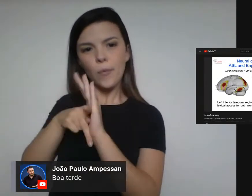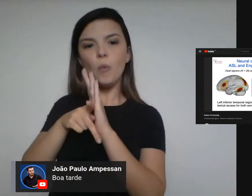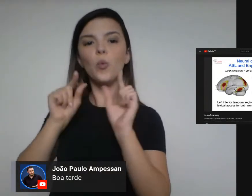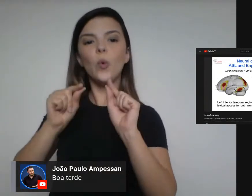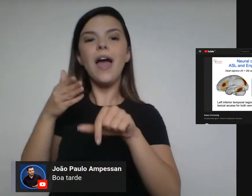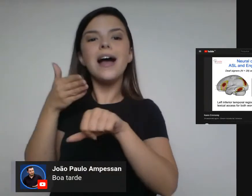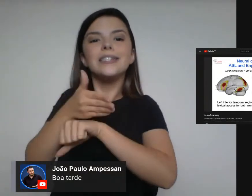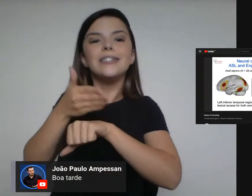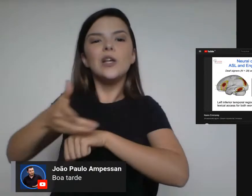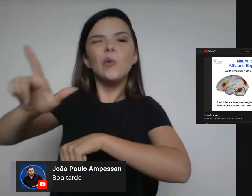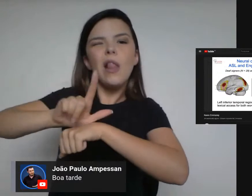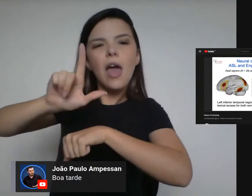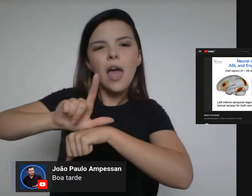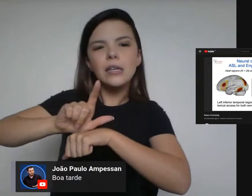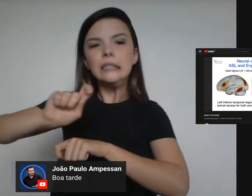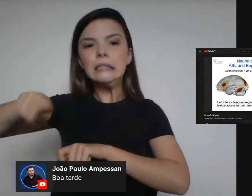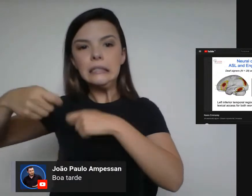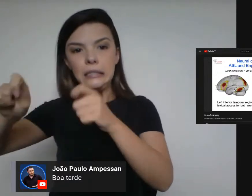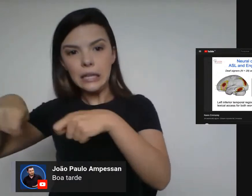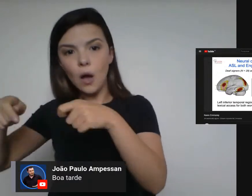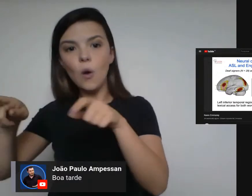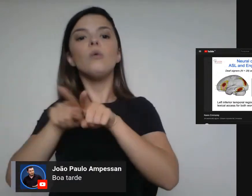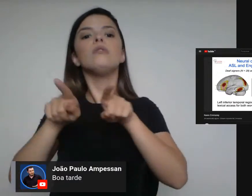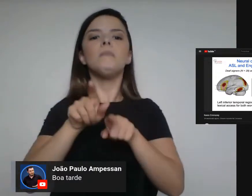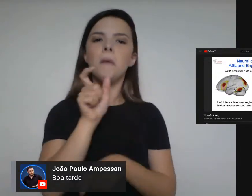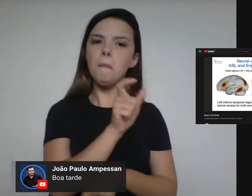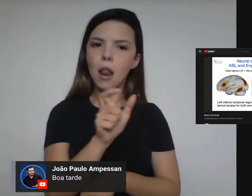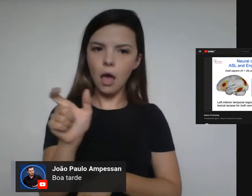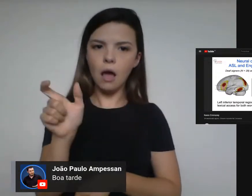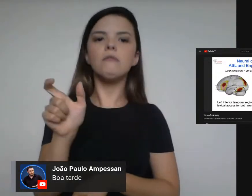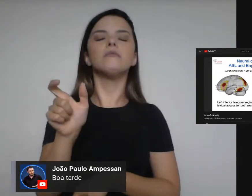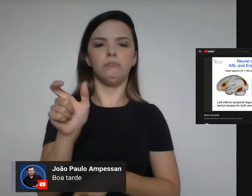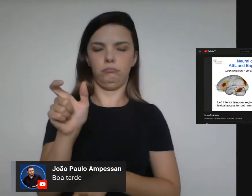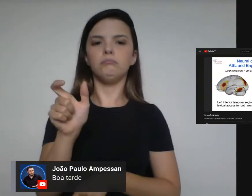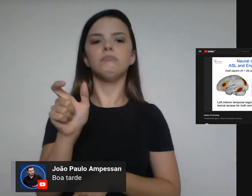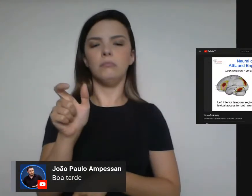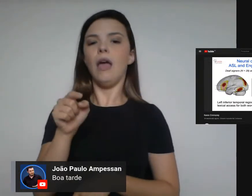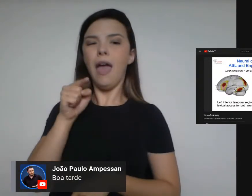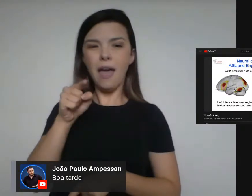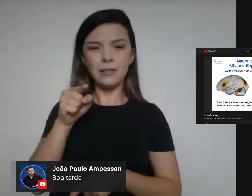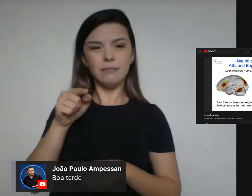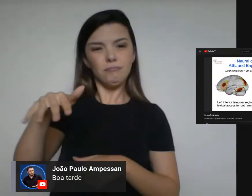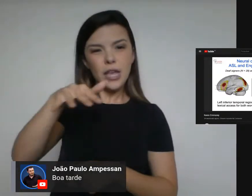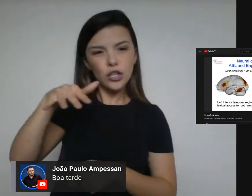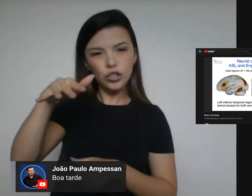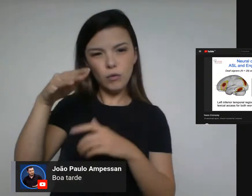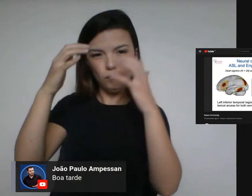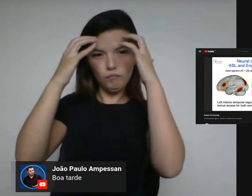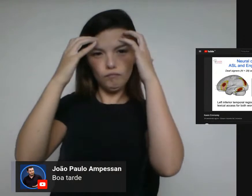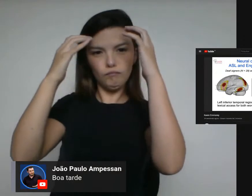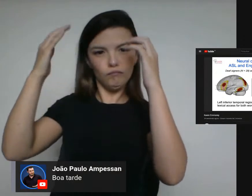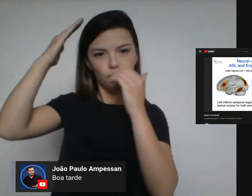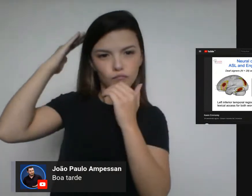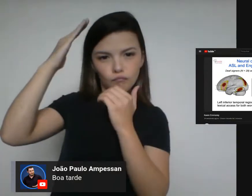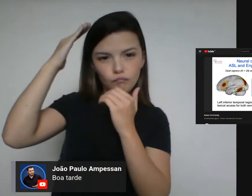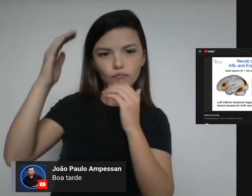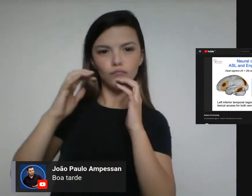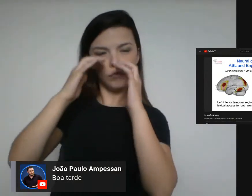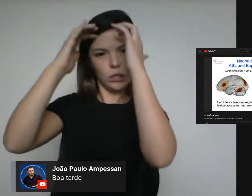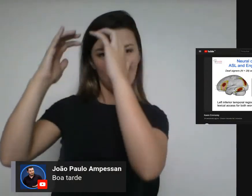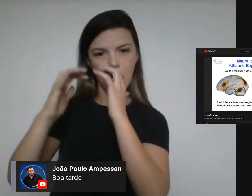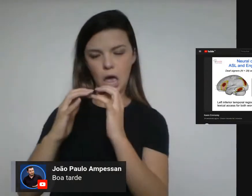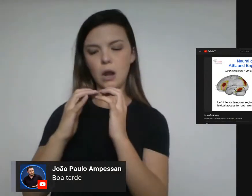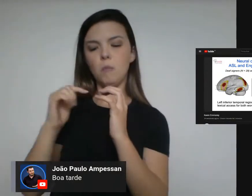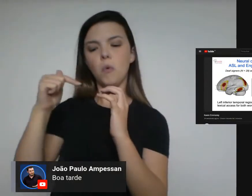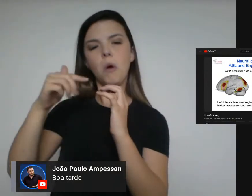for words and for signs. So the idea here is in a picture naming task, this region mediates between object recognition and lexical